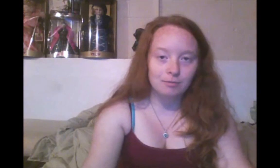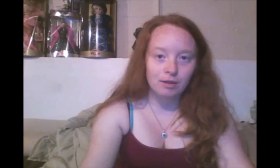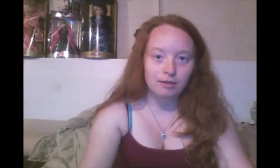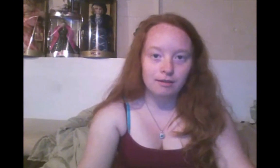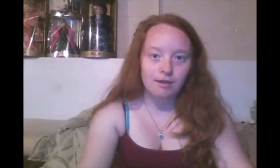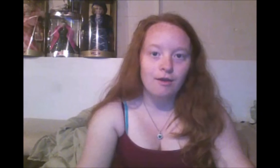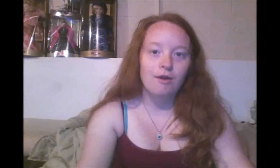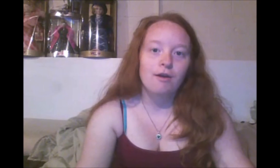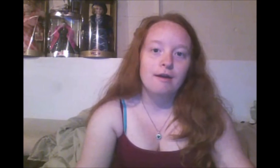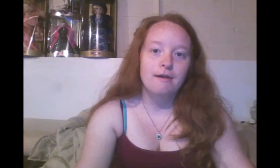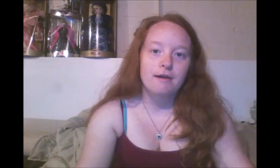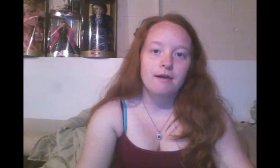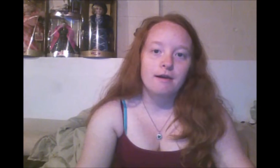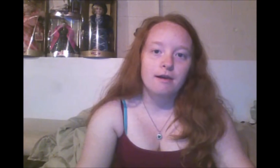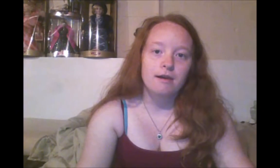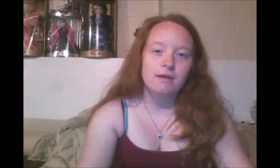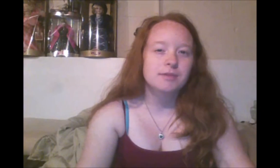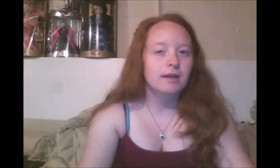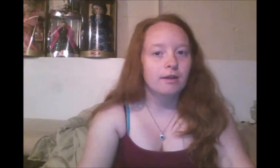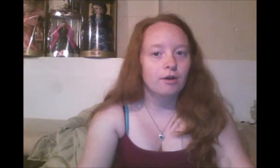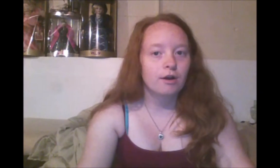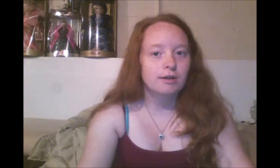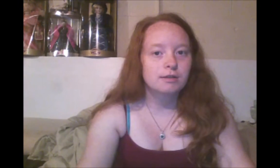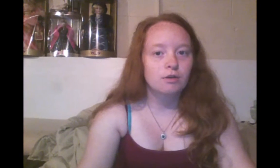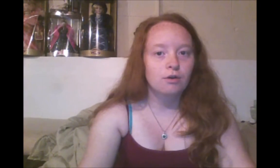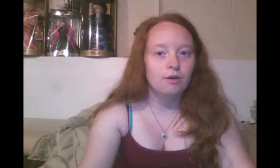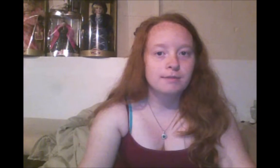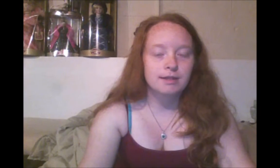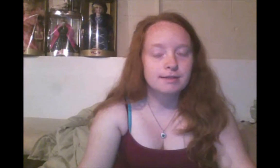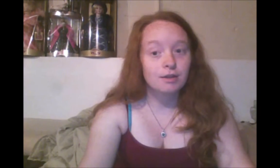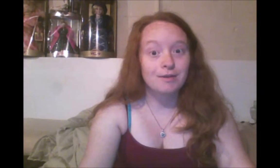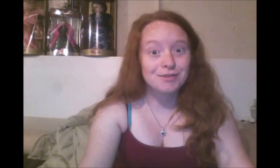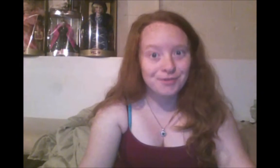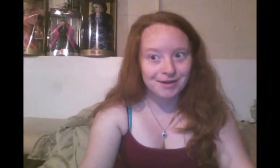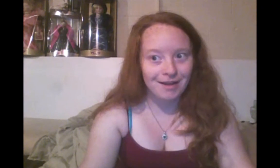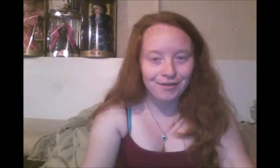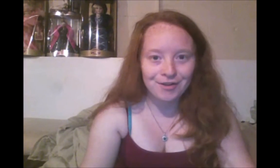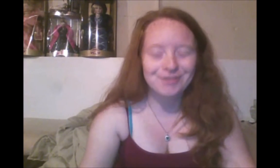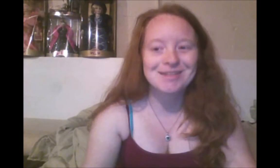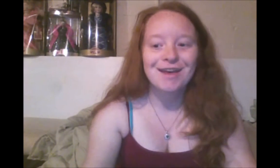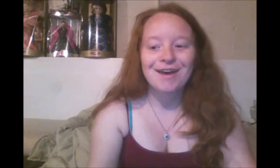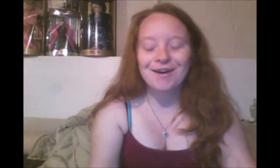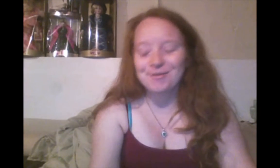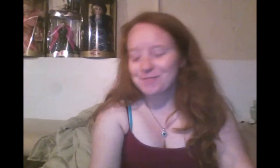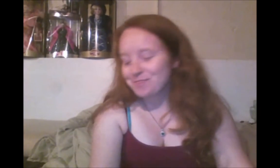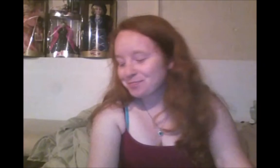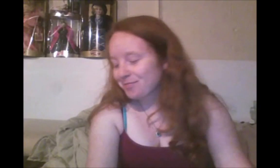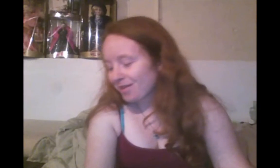with? That one's kind of hard, so I'm just going to tell you. It's a horn on their nose.